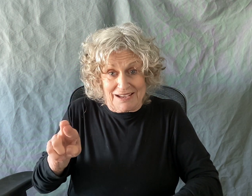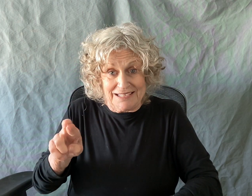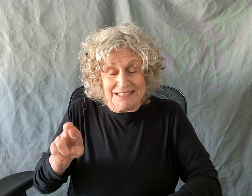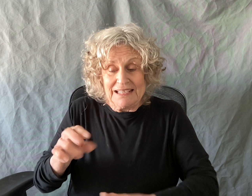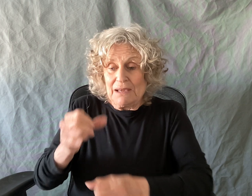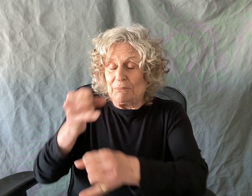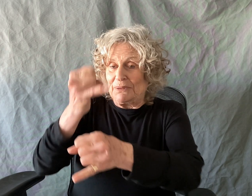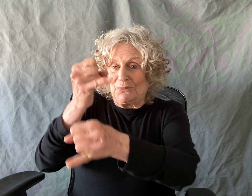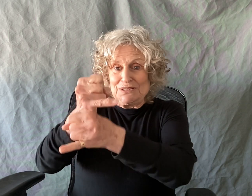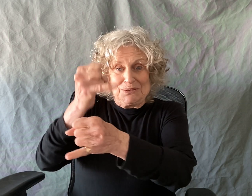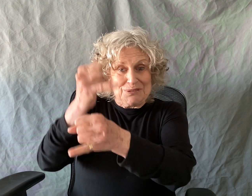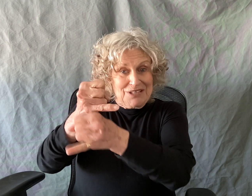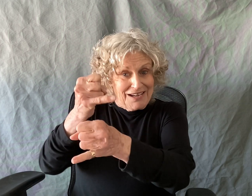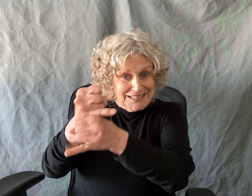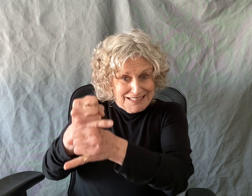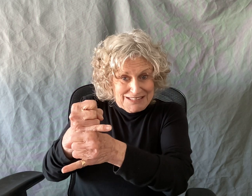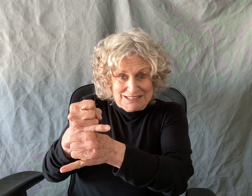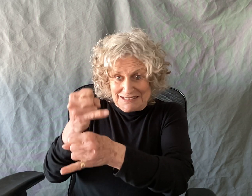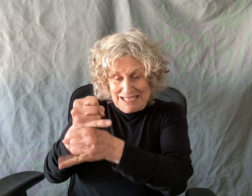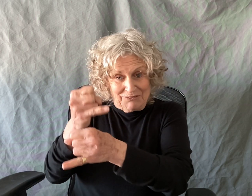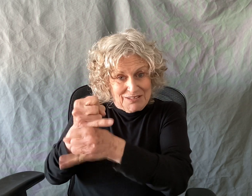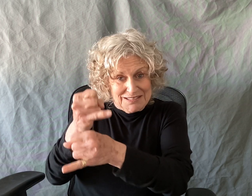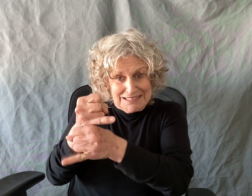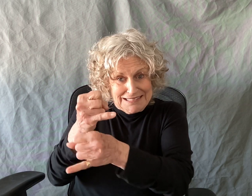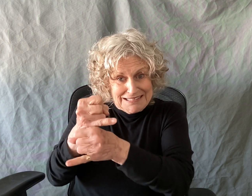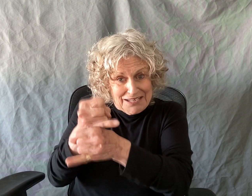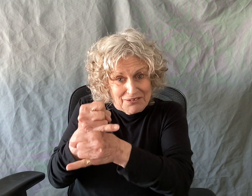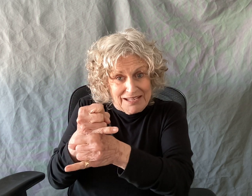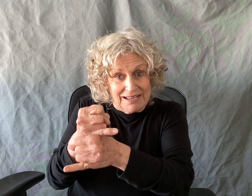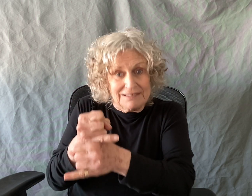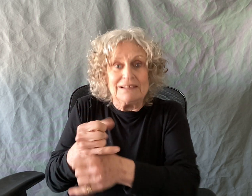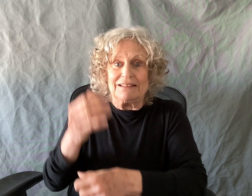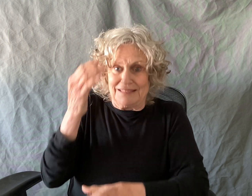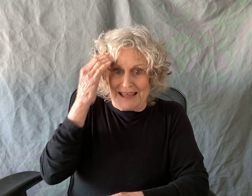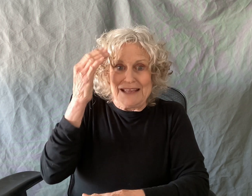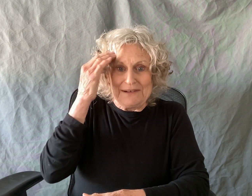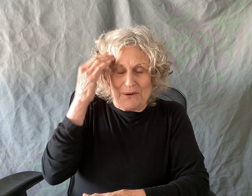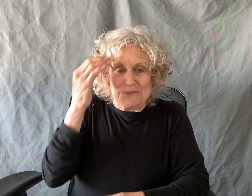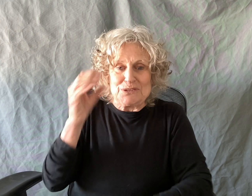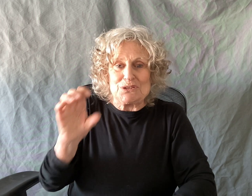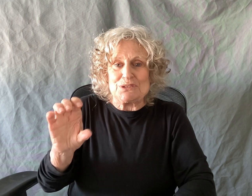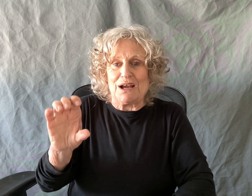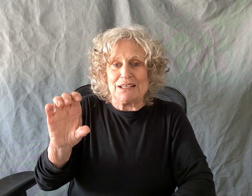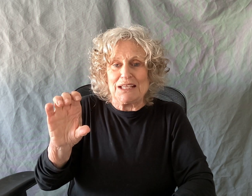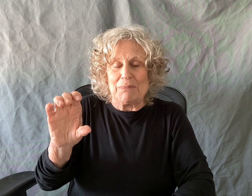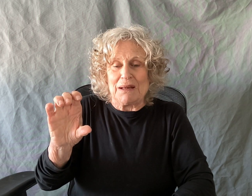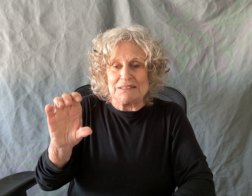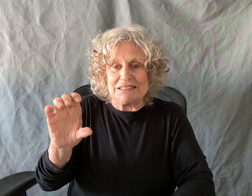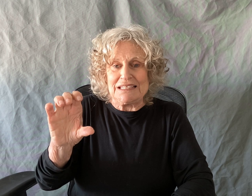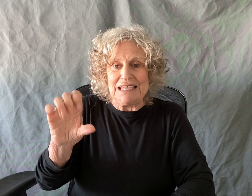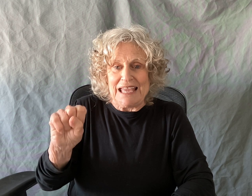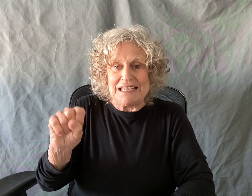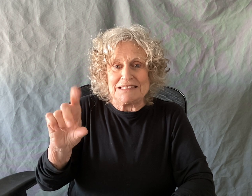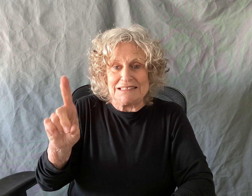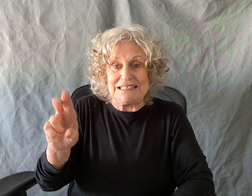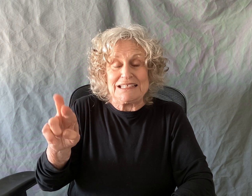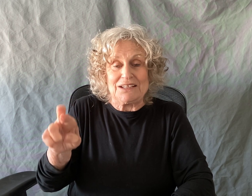Riverside. But when you sign this to the deaf kids in this area, they know that you're talking about